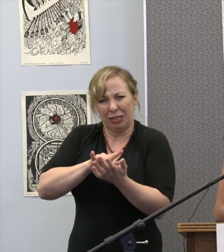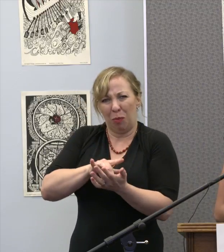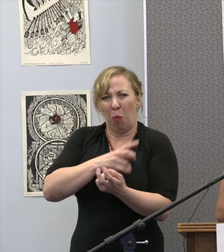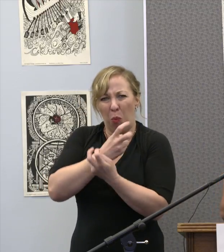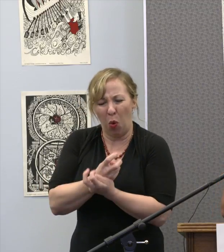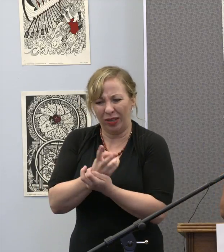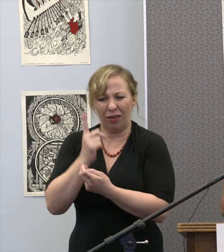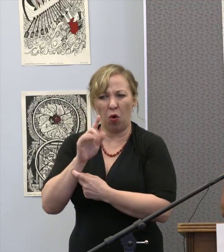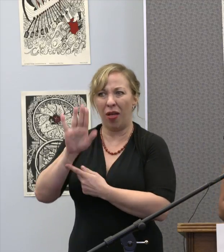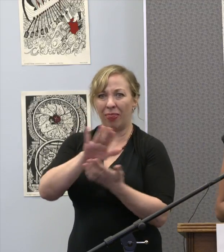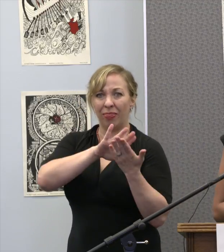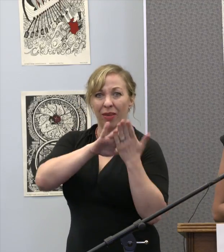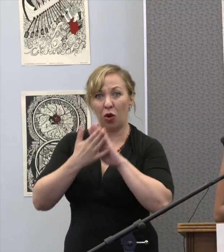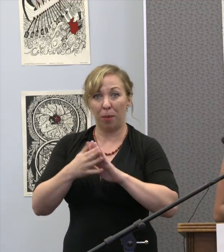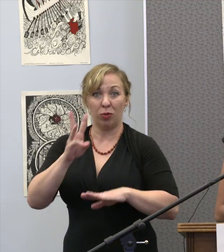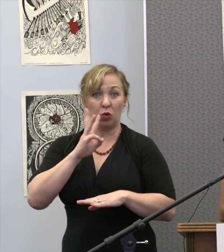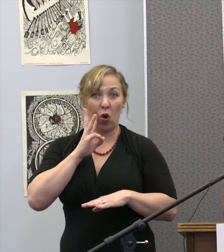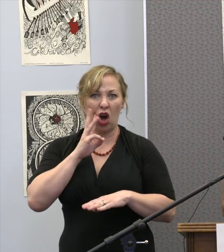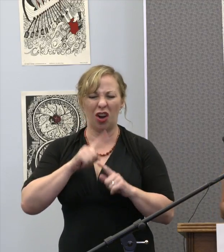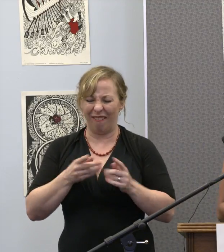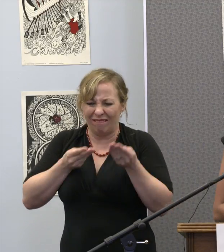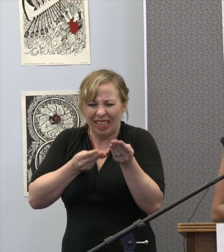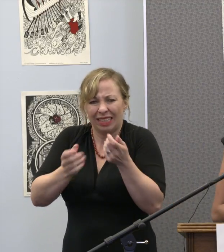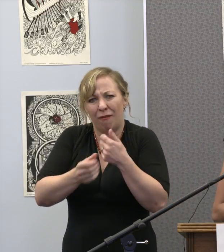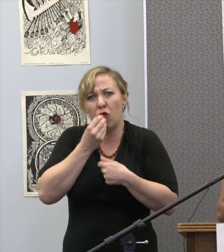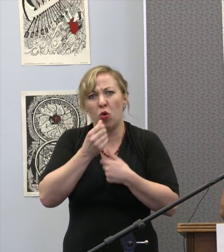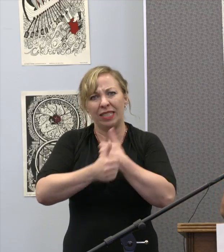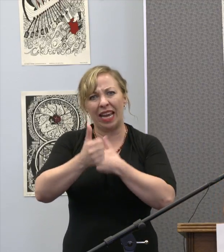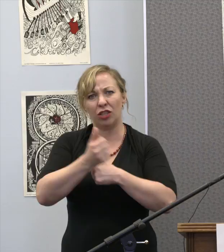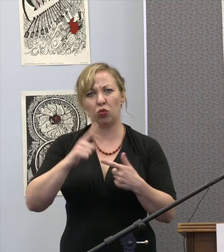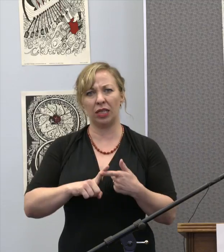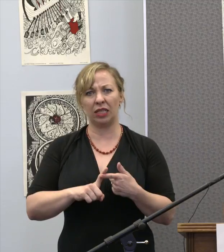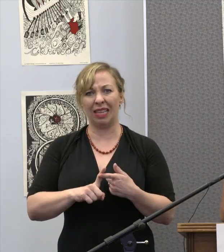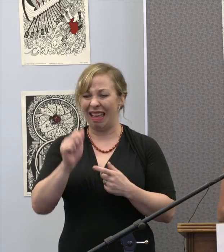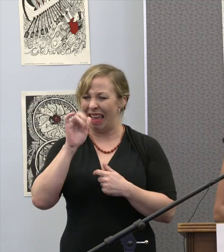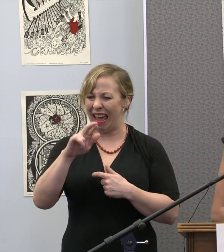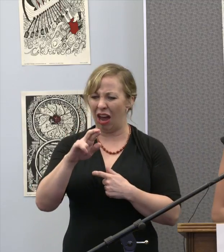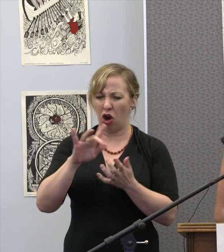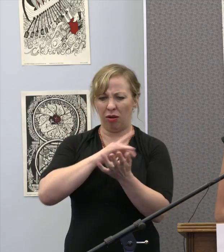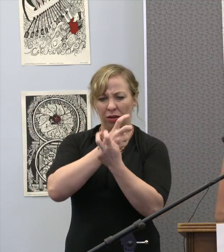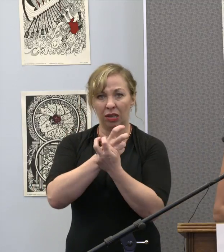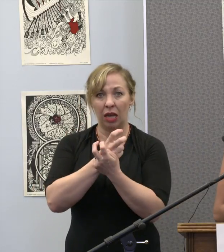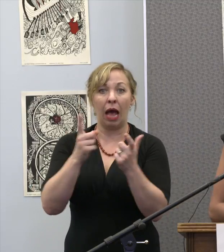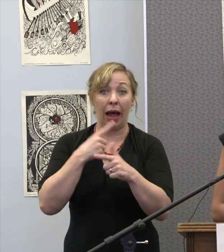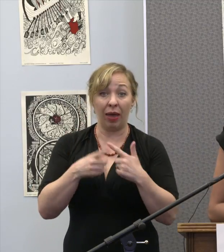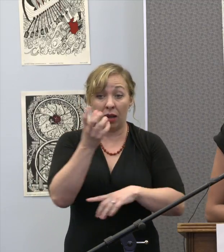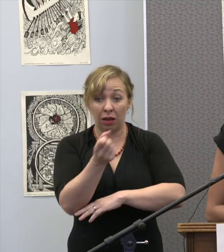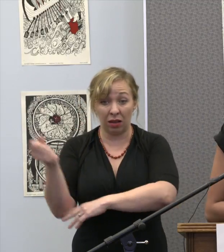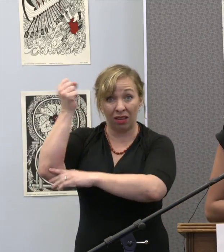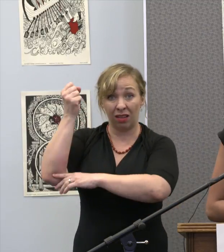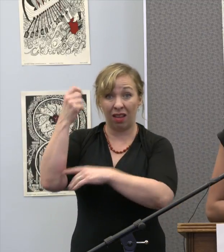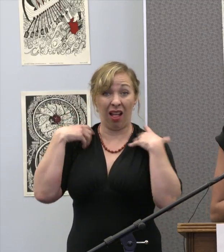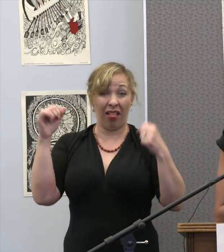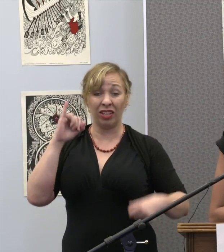water, feeds them dangerous food, pollutes their air, and then denies them of health care? Today,